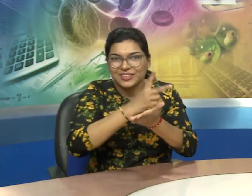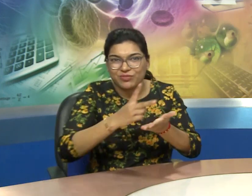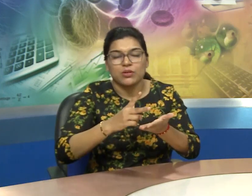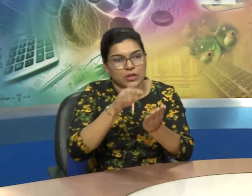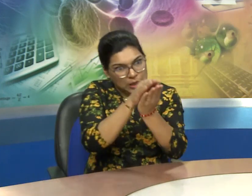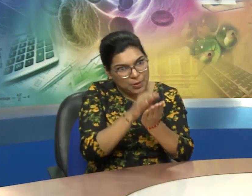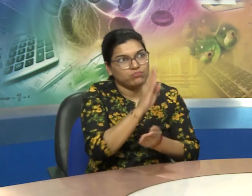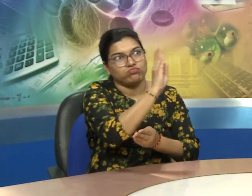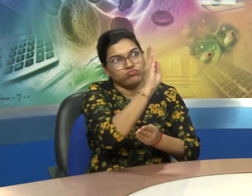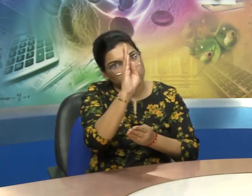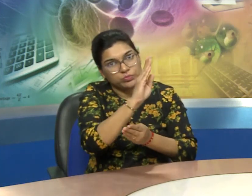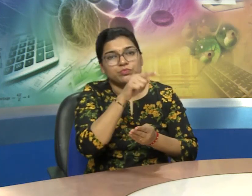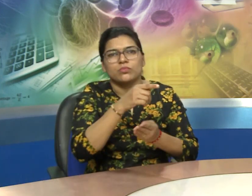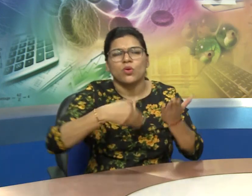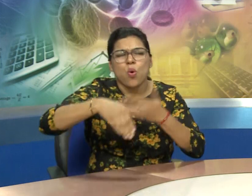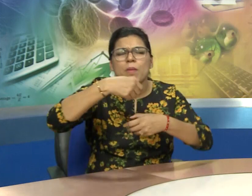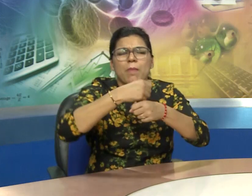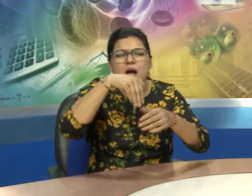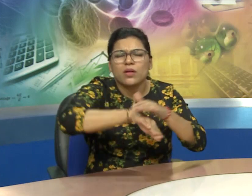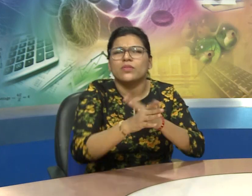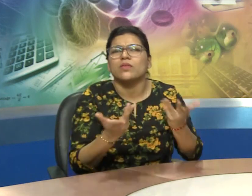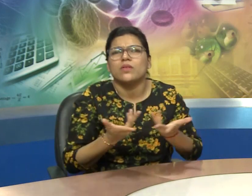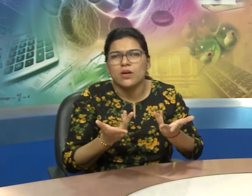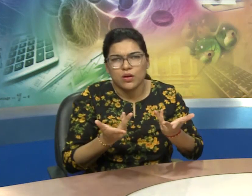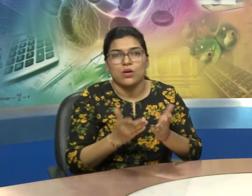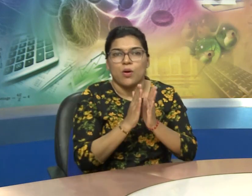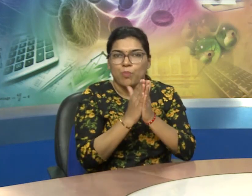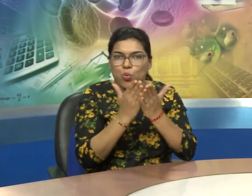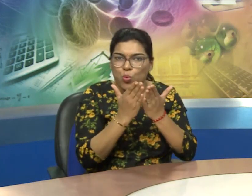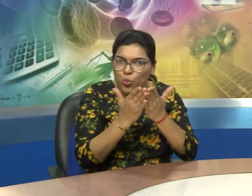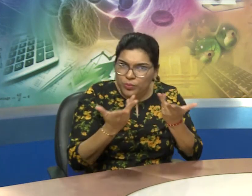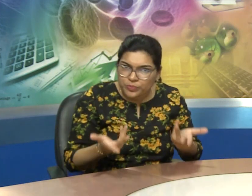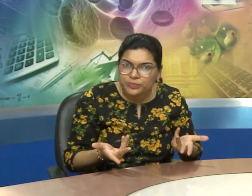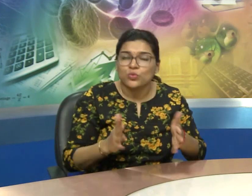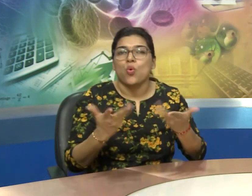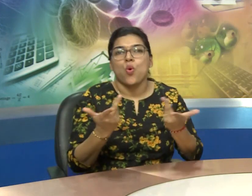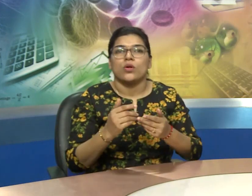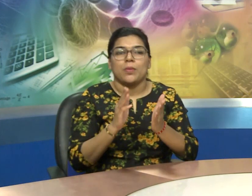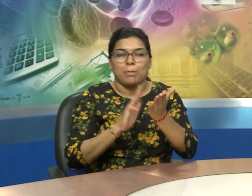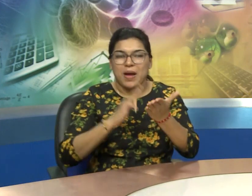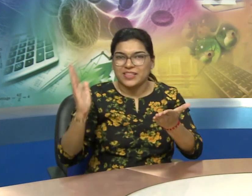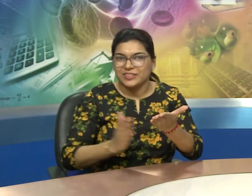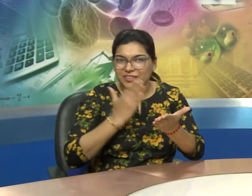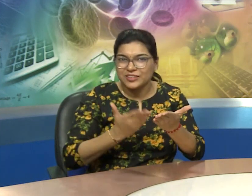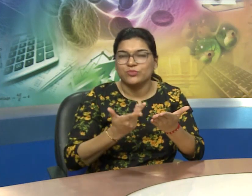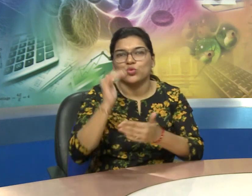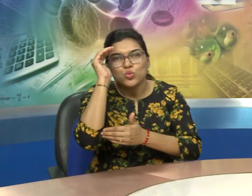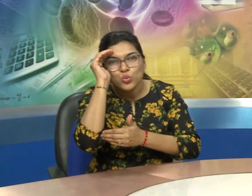with books, periodicals, newspapers, and other